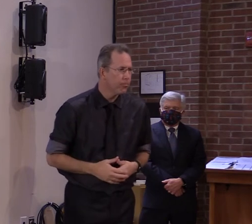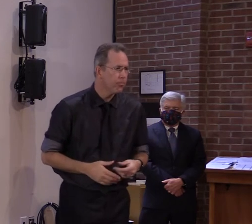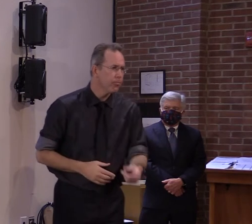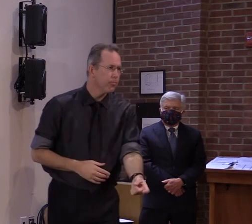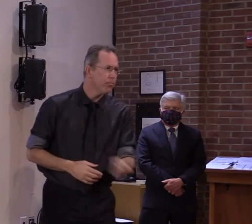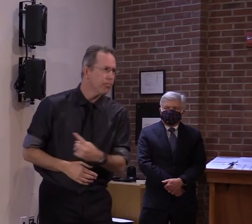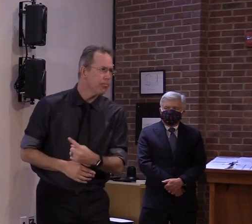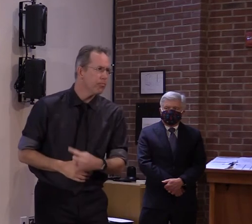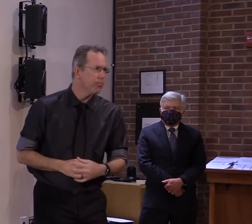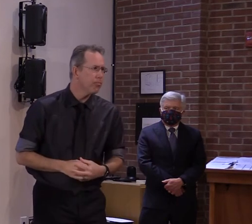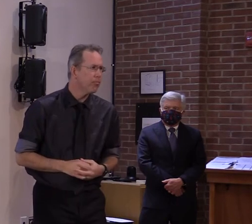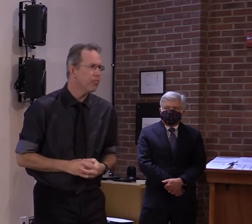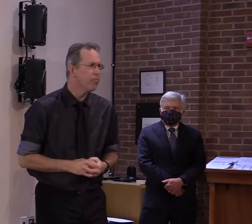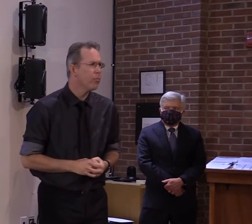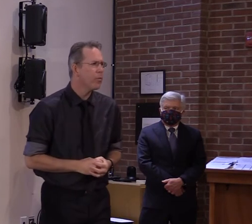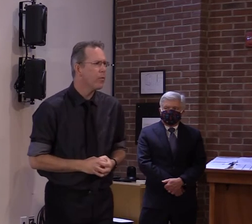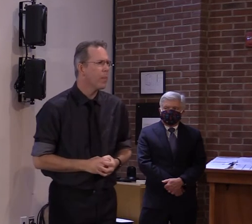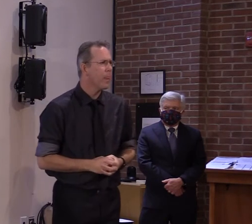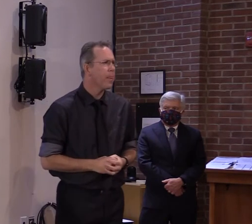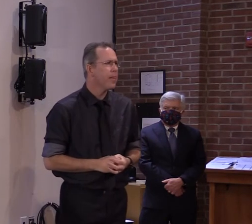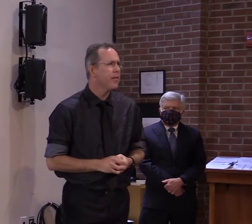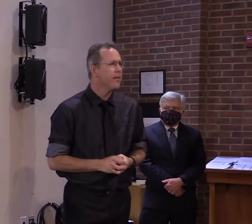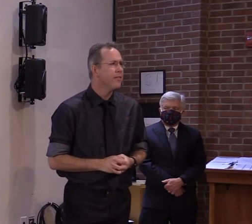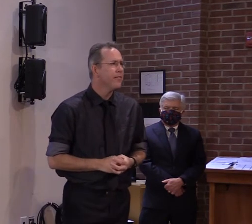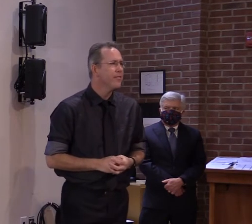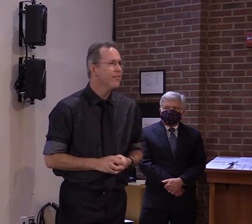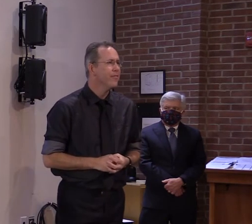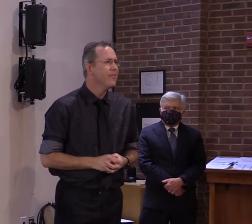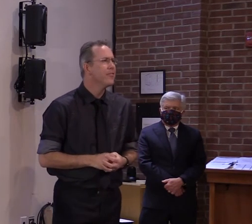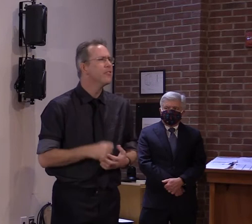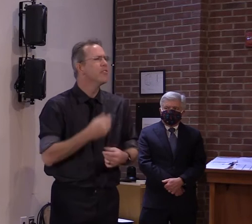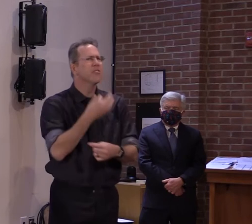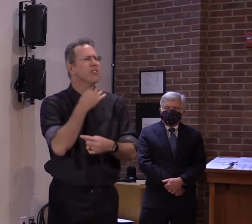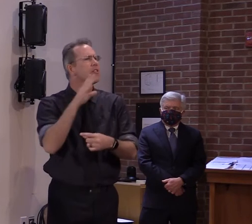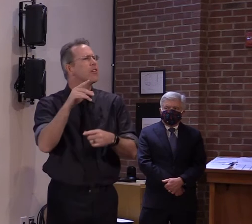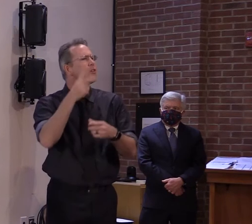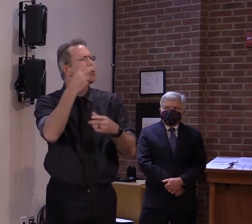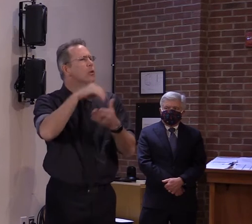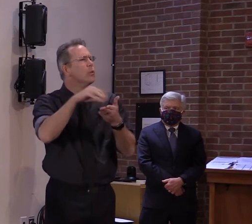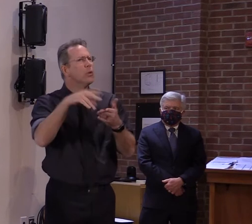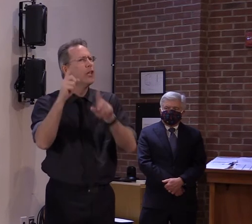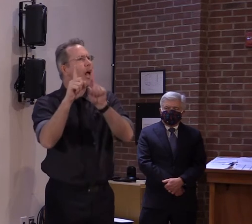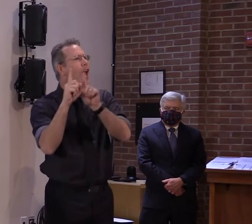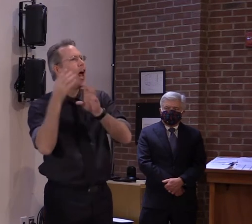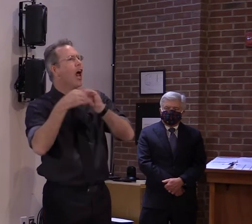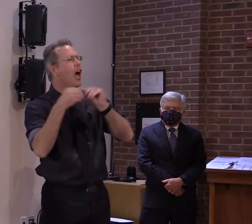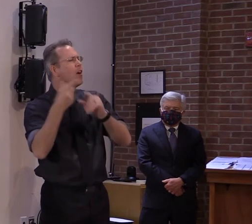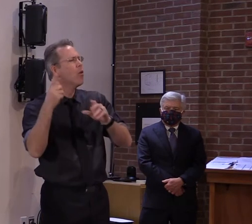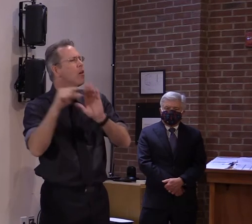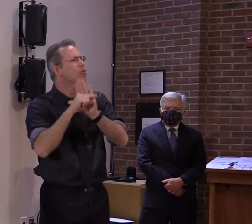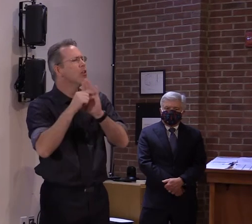school that Angelica and Sabina go to? Yeah, sure. Yes. Just reach out to the agency. We can provide that information.